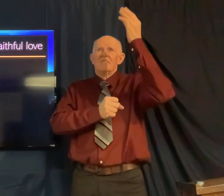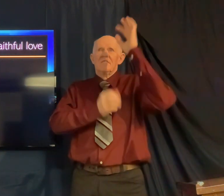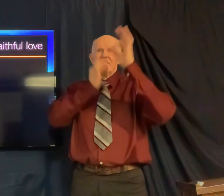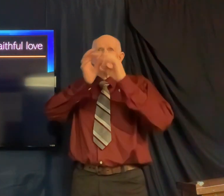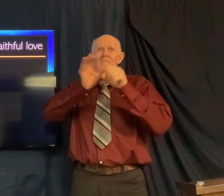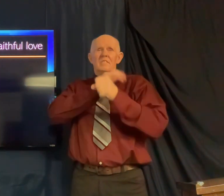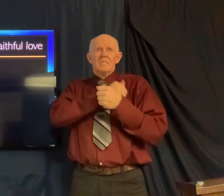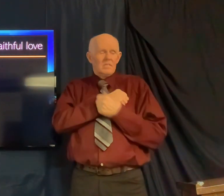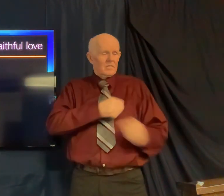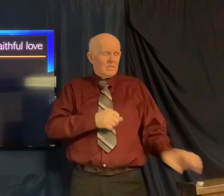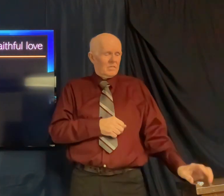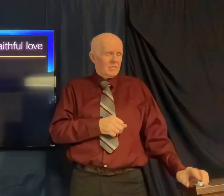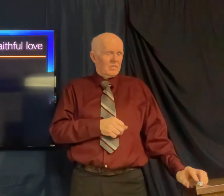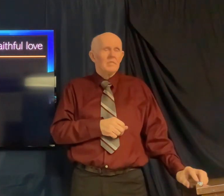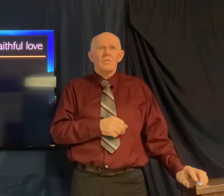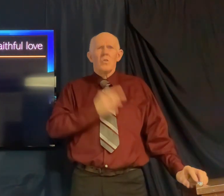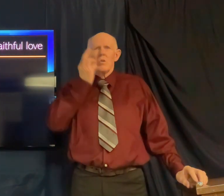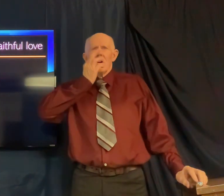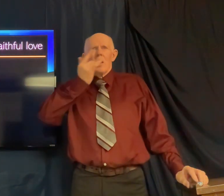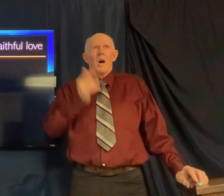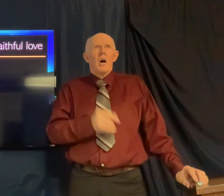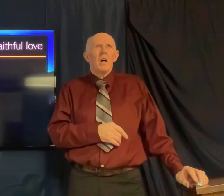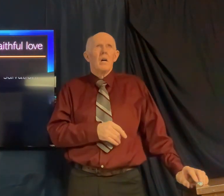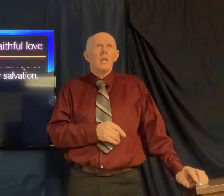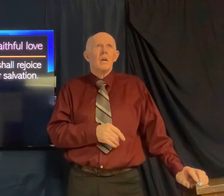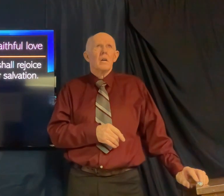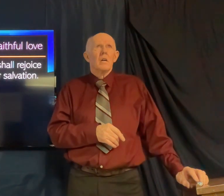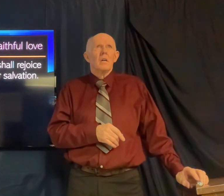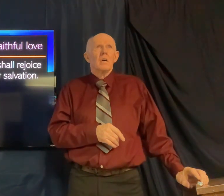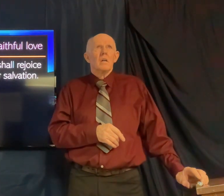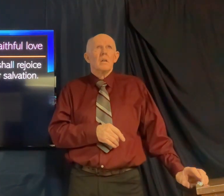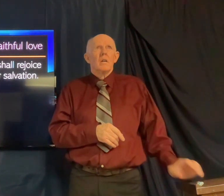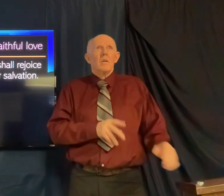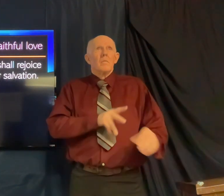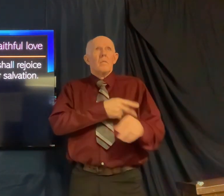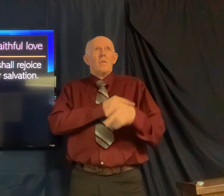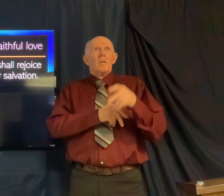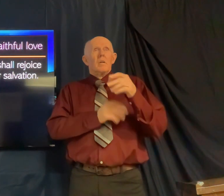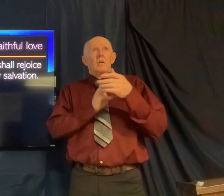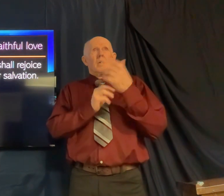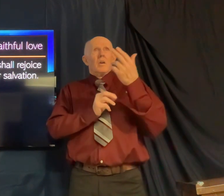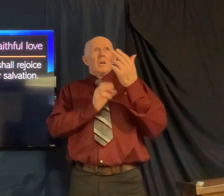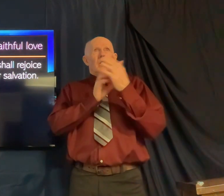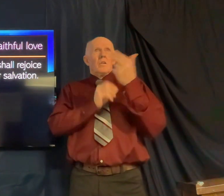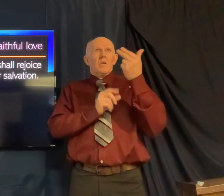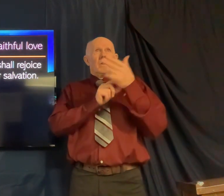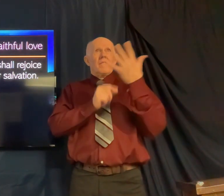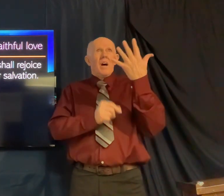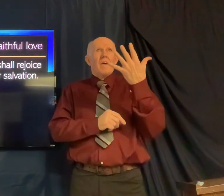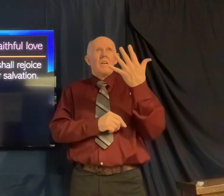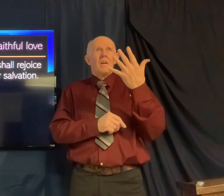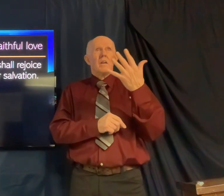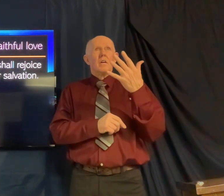We trust God's faithful love. Why? In in